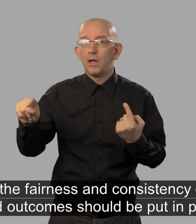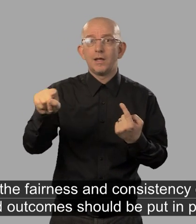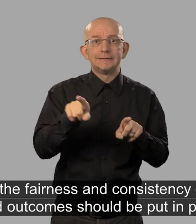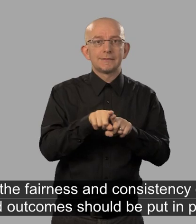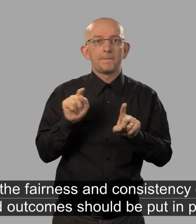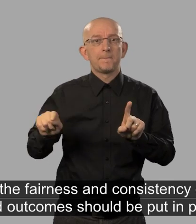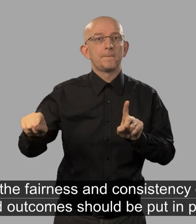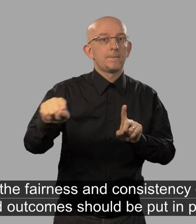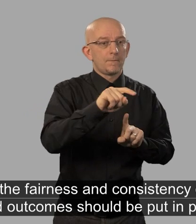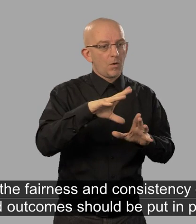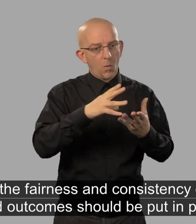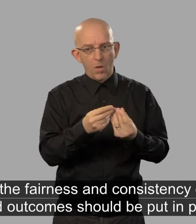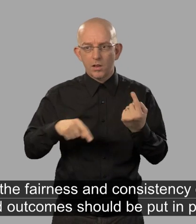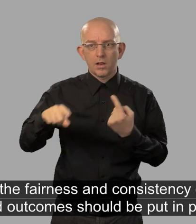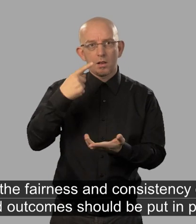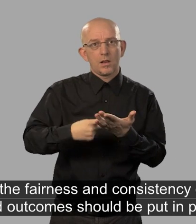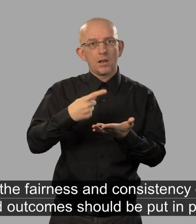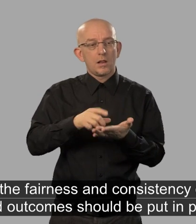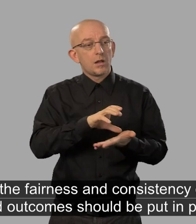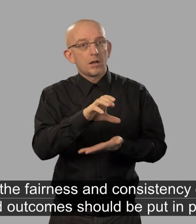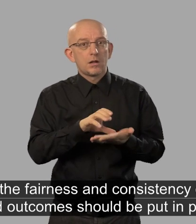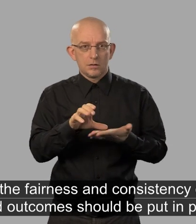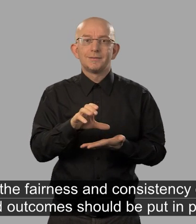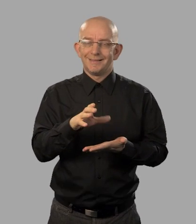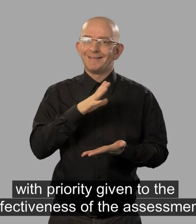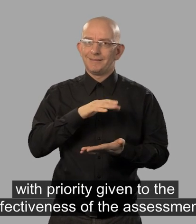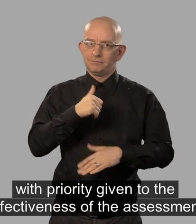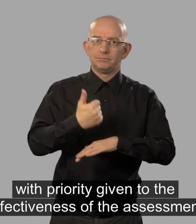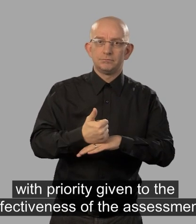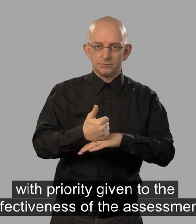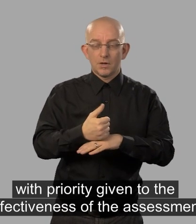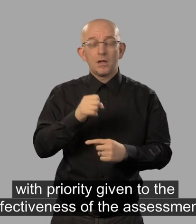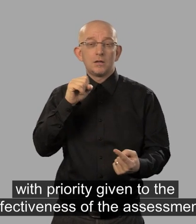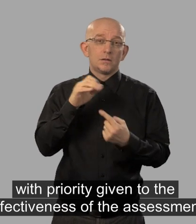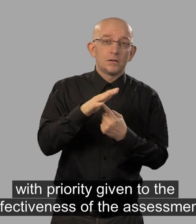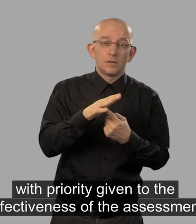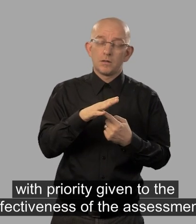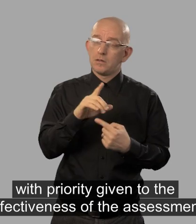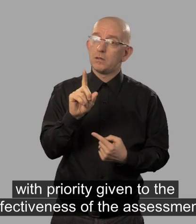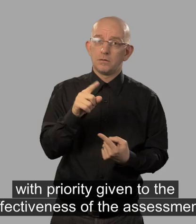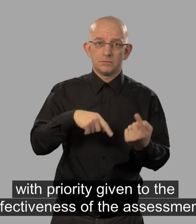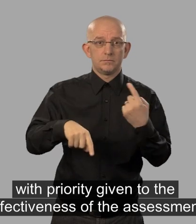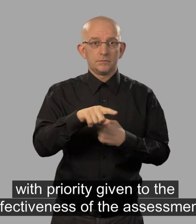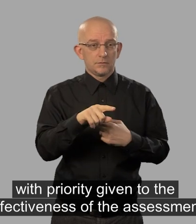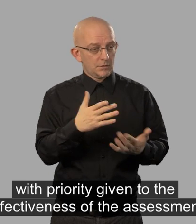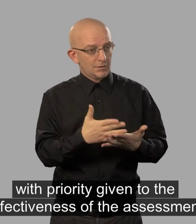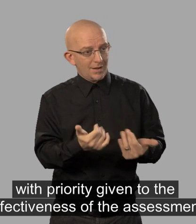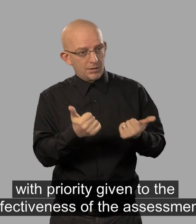award outcomes should be put in place, with priority given to the effectiveness of the assessment for people with a